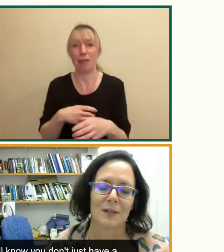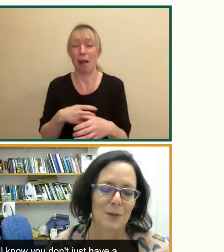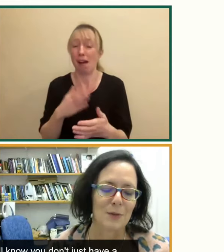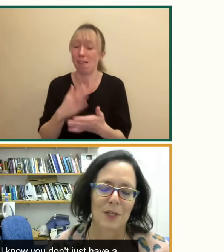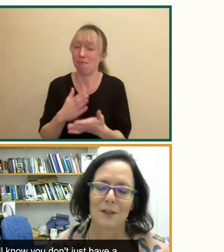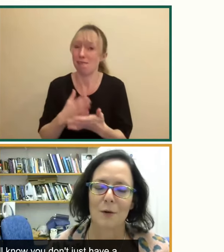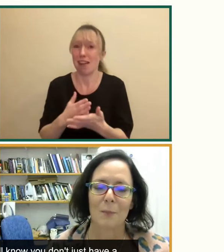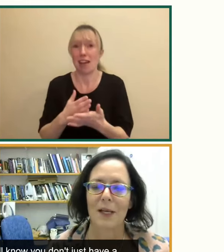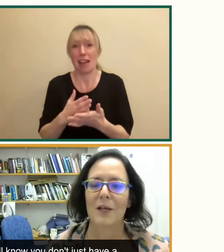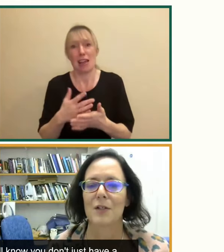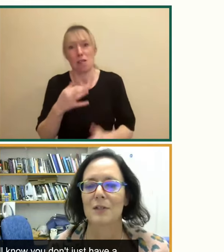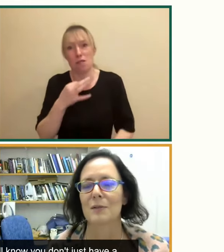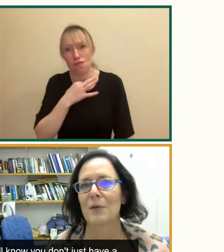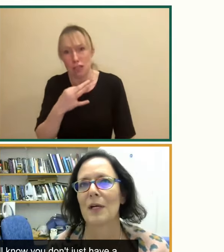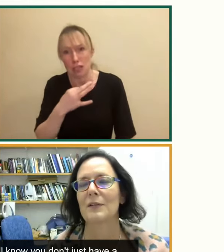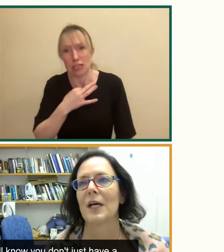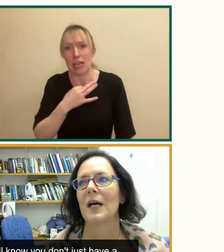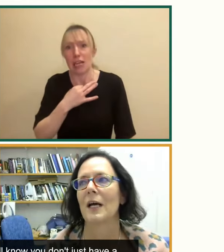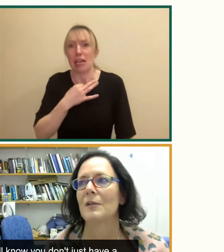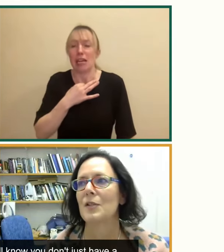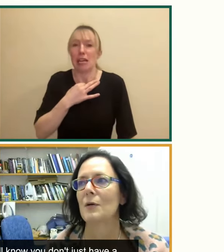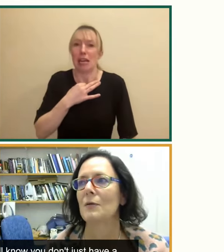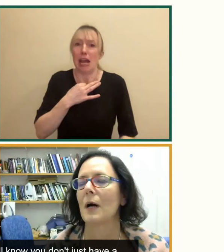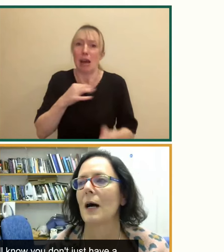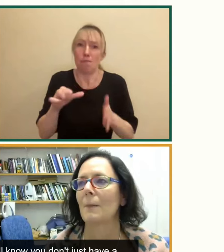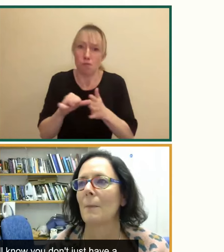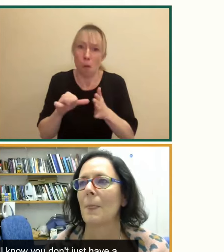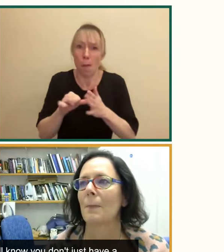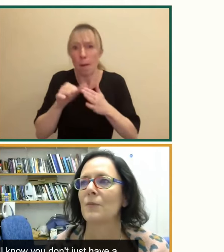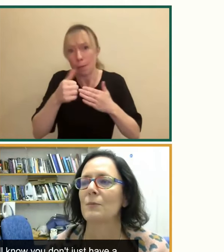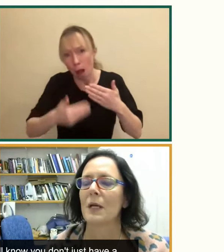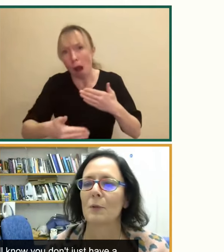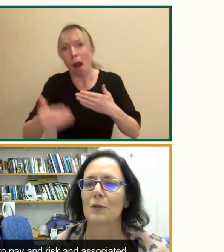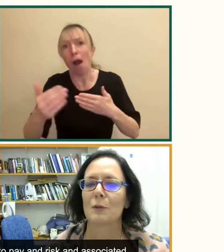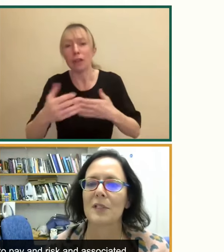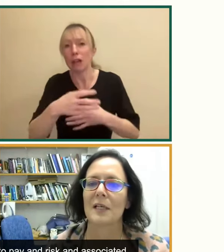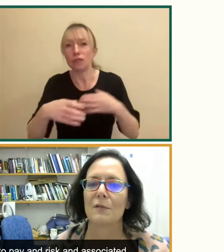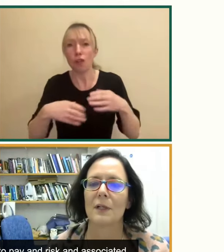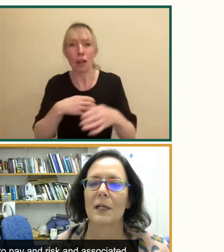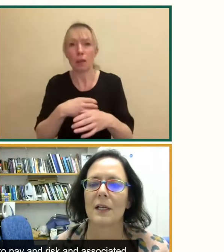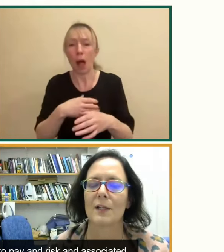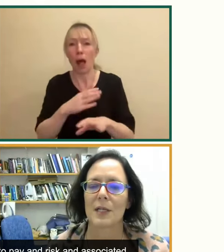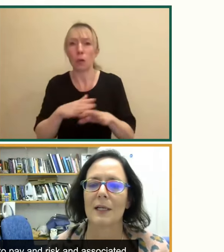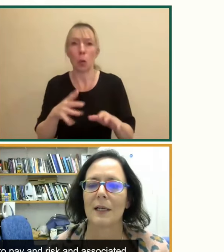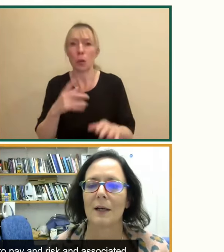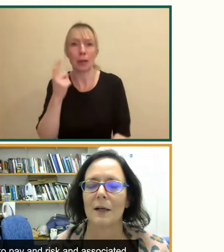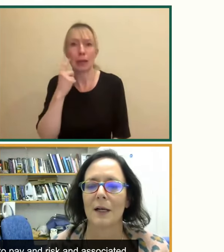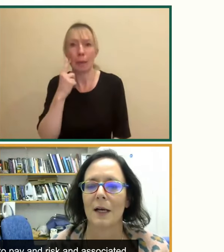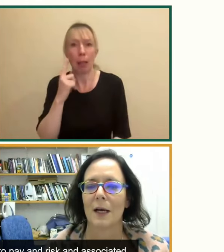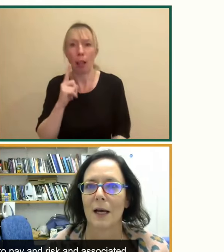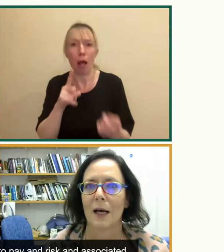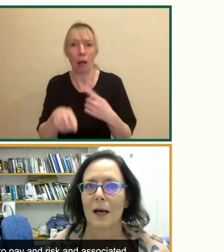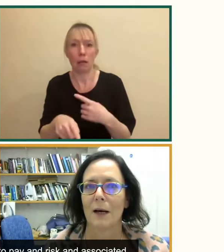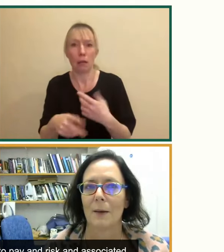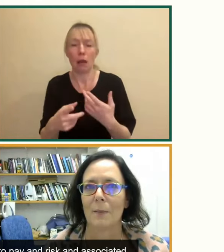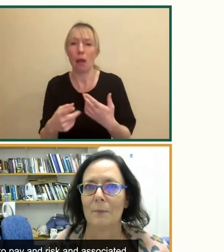and associated complications with that. And so to me, what's always infinitely